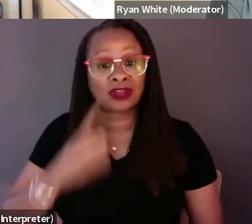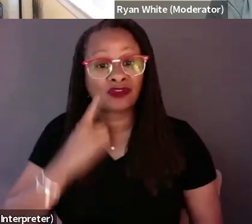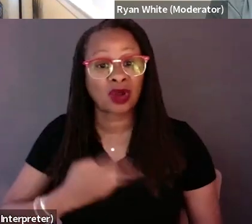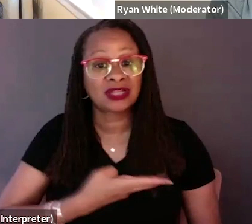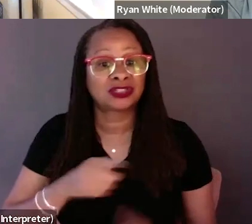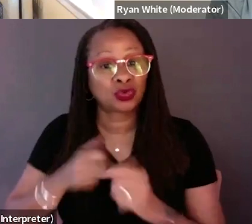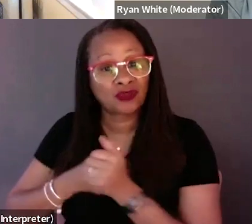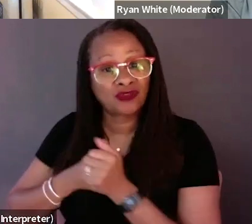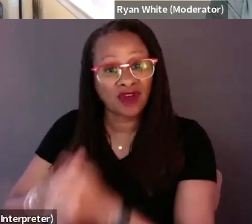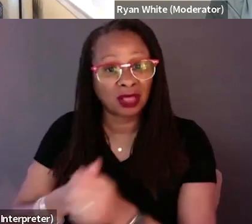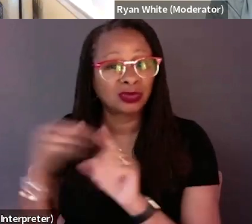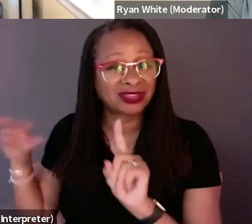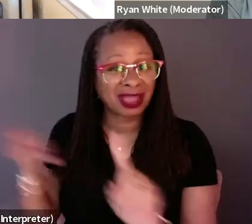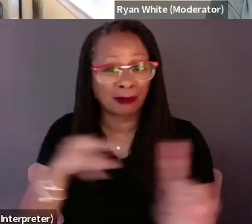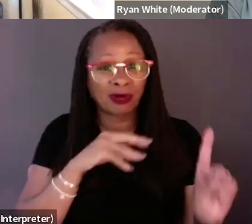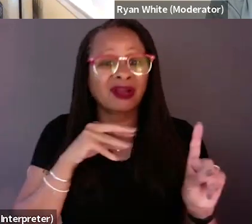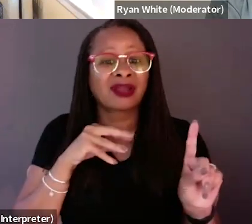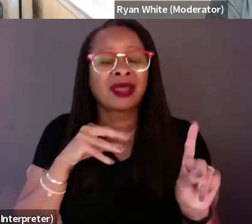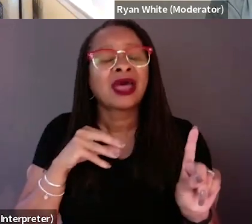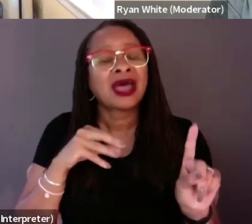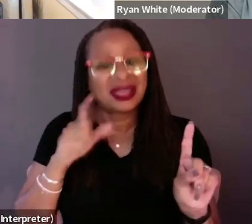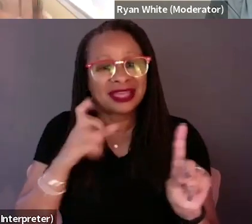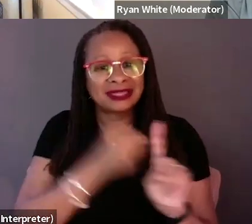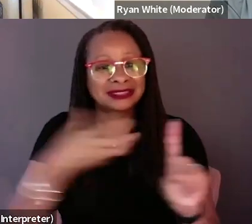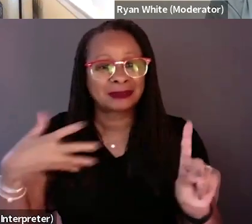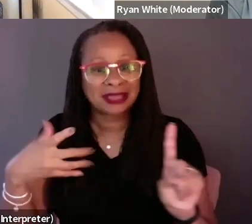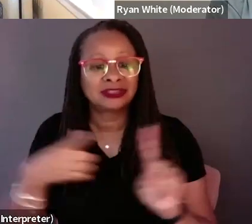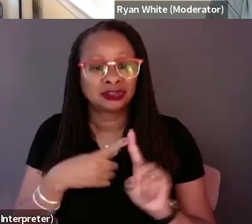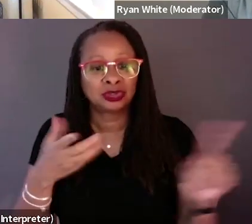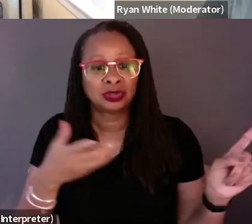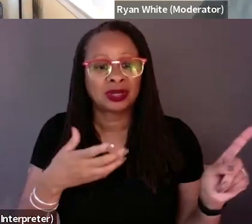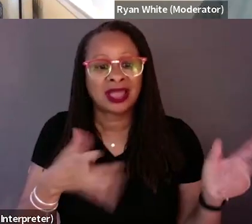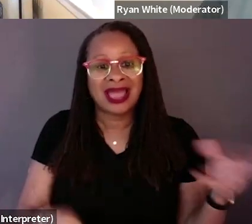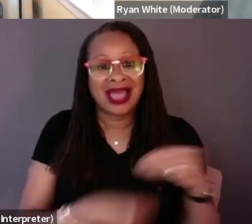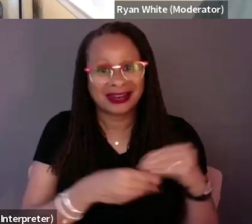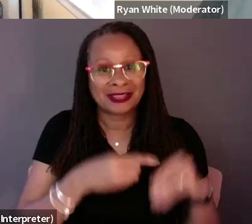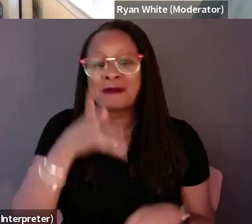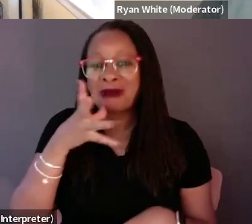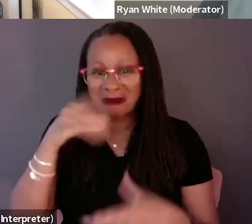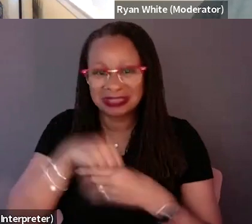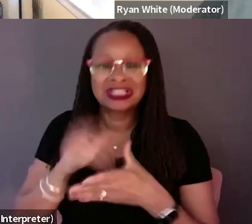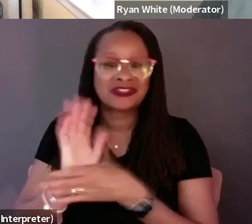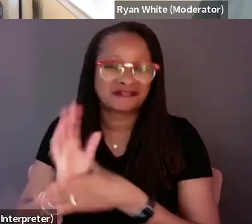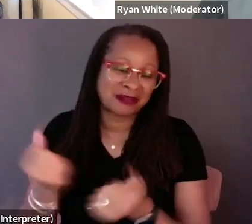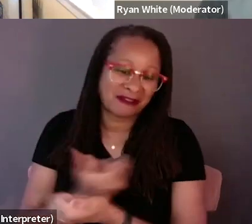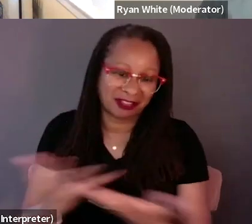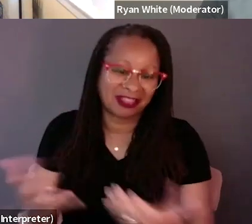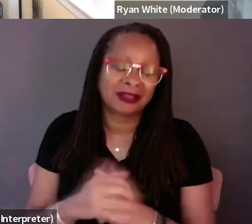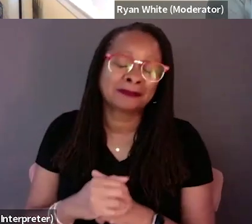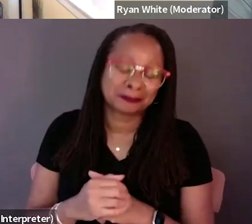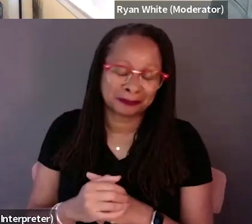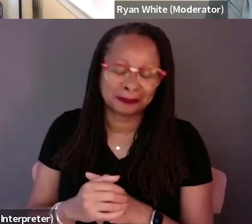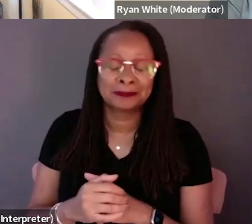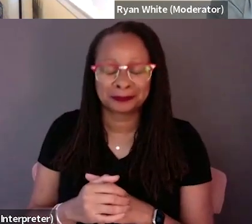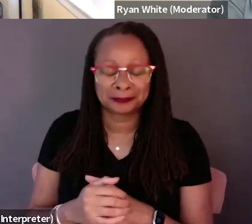us to follow them around a bit, as obviously that then expanded to bringing their mom into the film and everything.